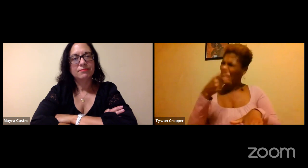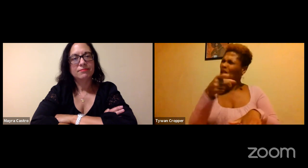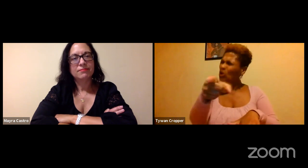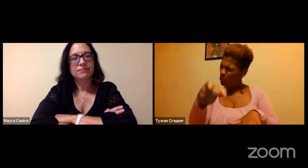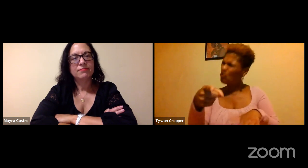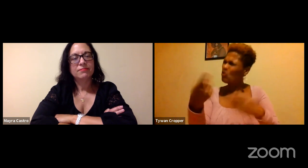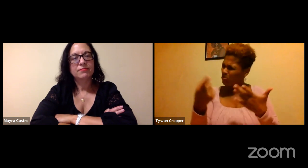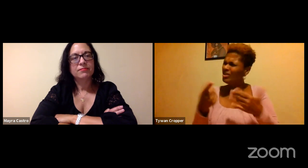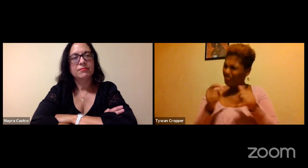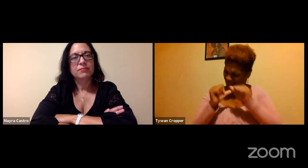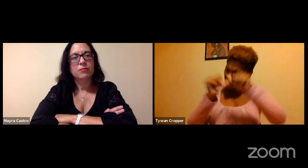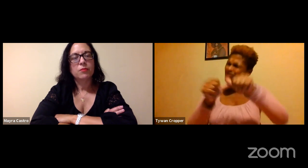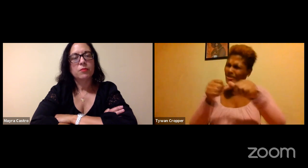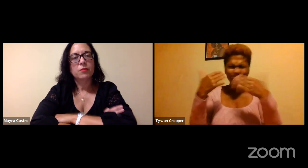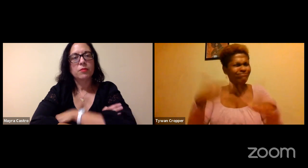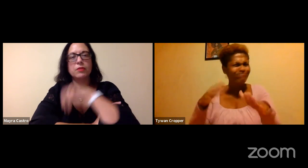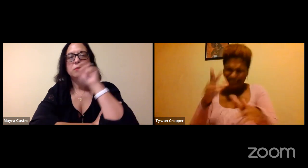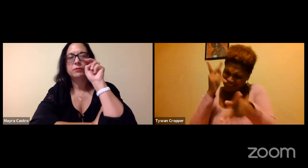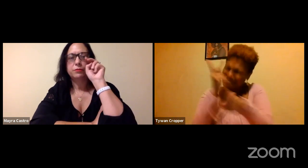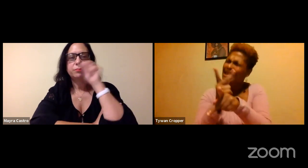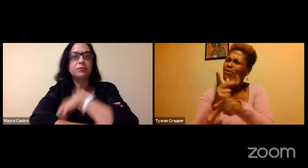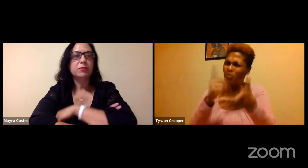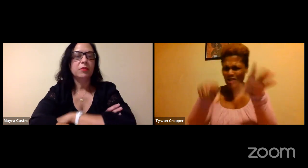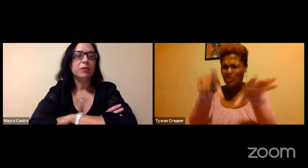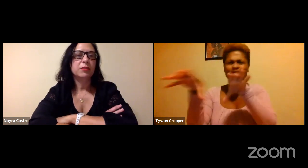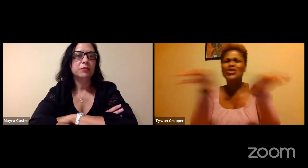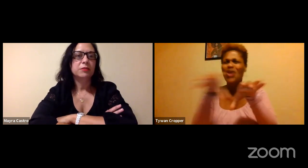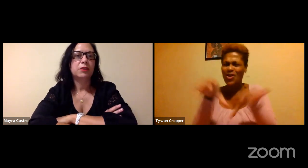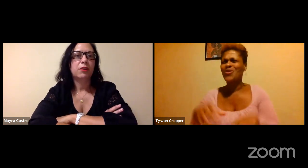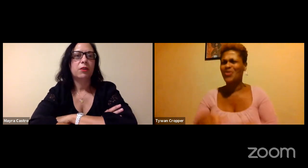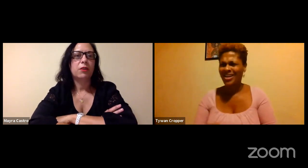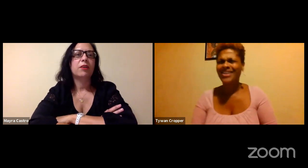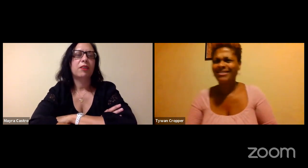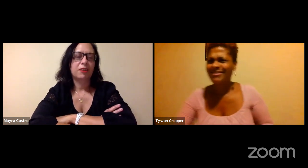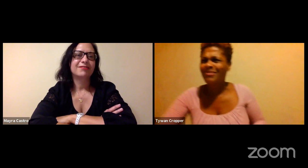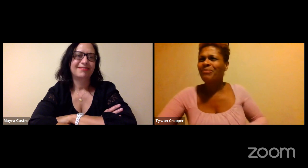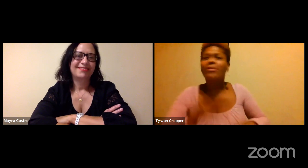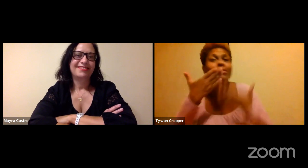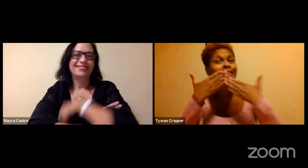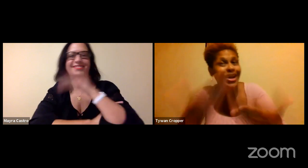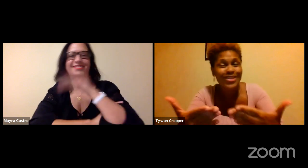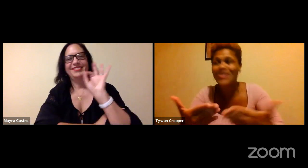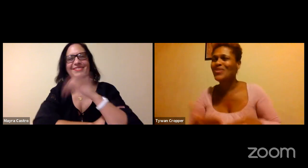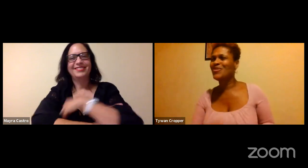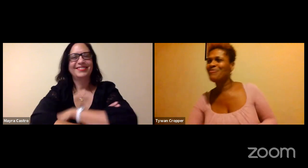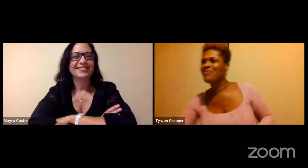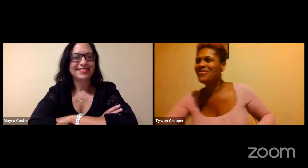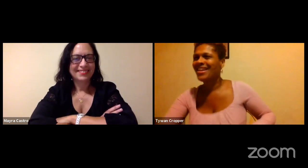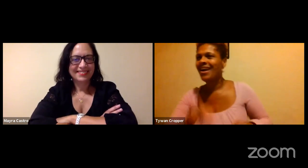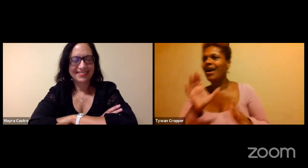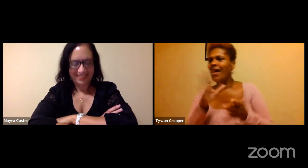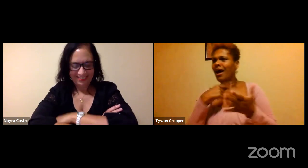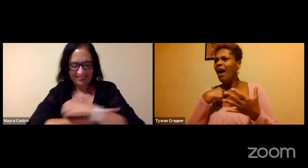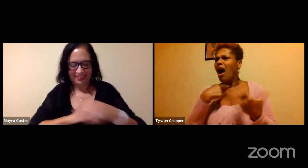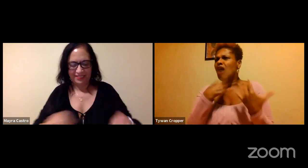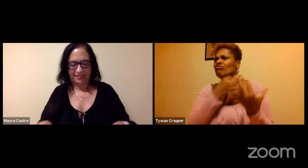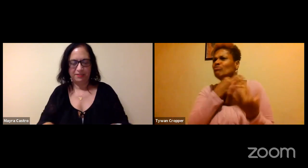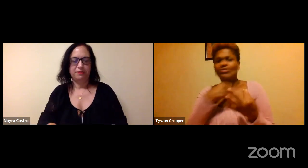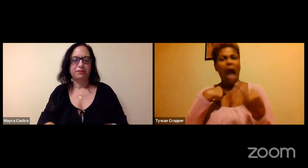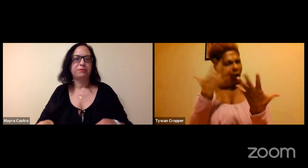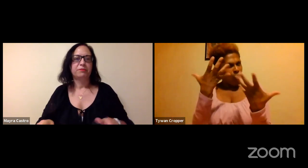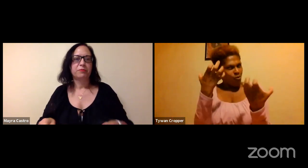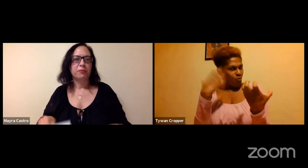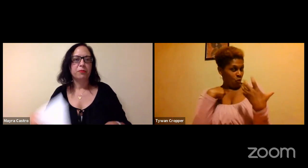You are showing that you are really caring by working with the children and doing what you do. Thank